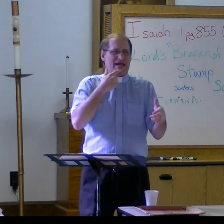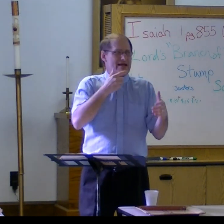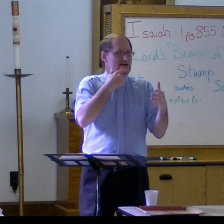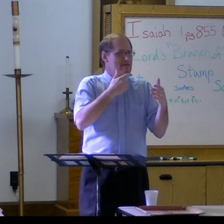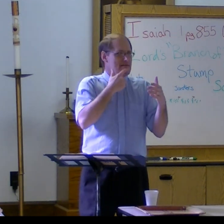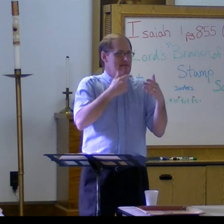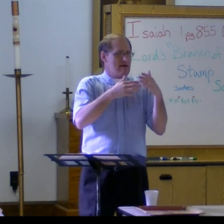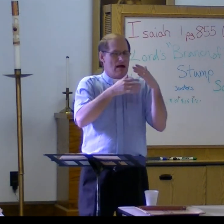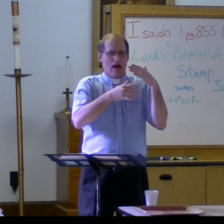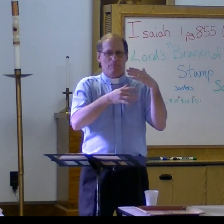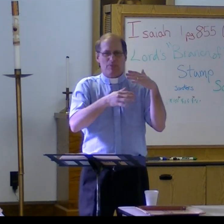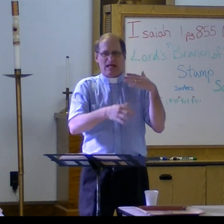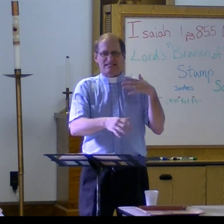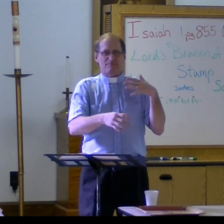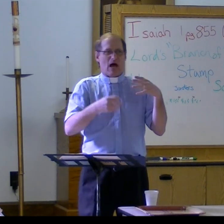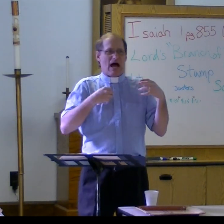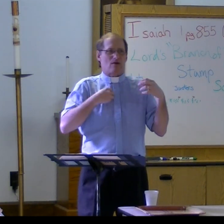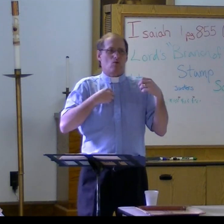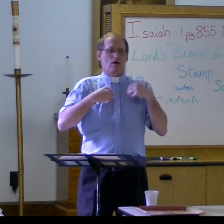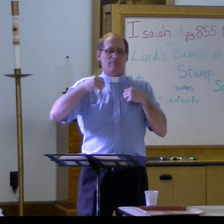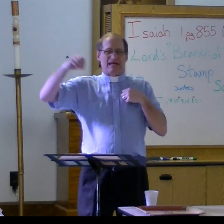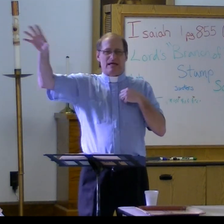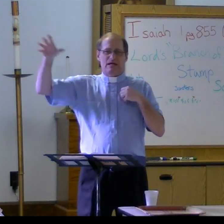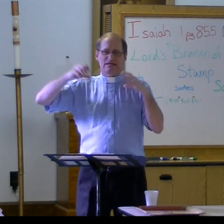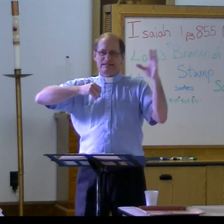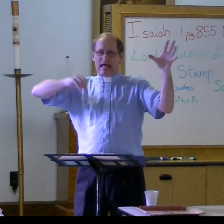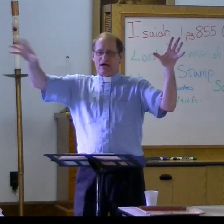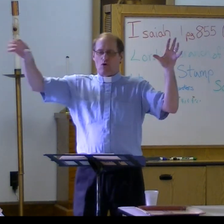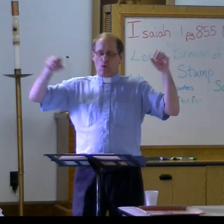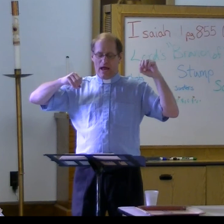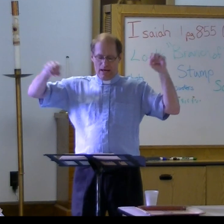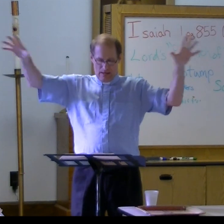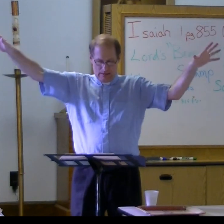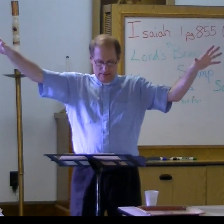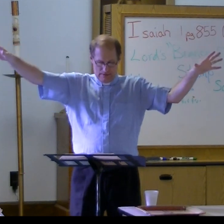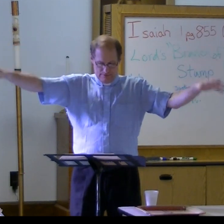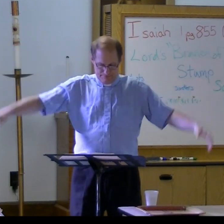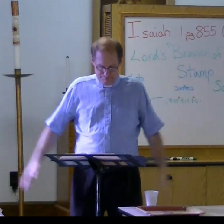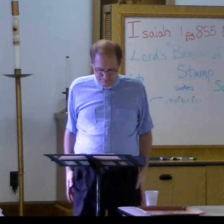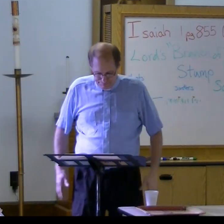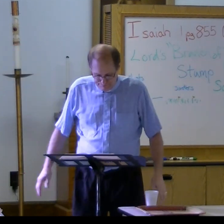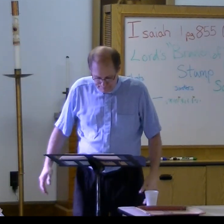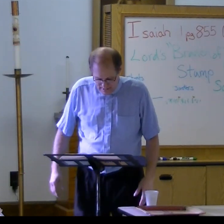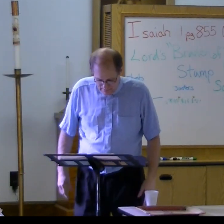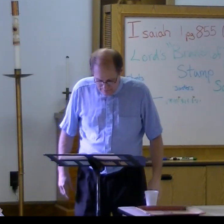Every blood spot will be taken away. Yeah.